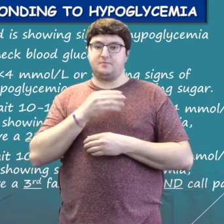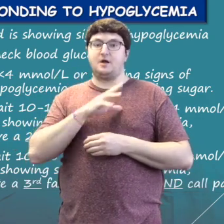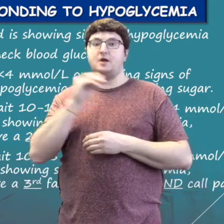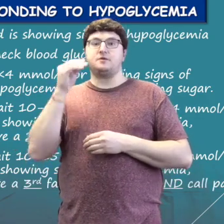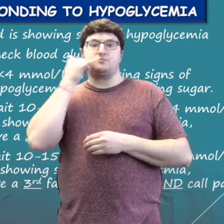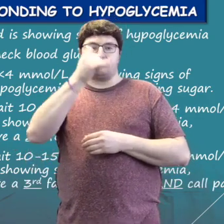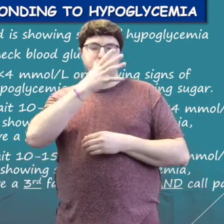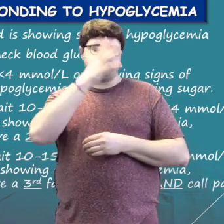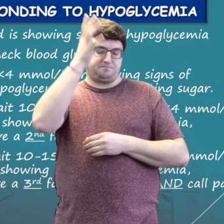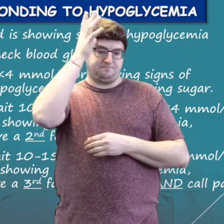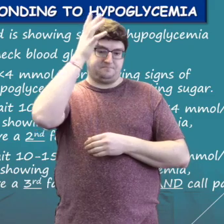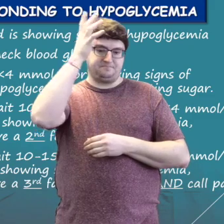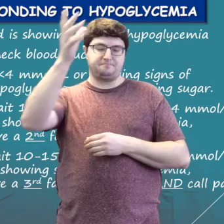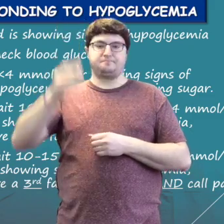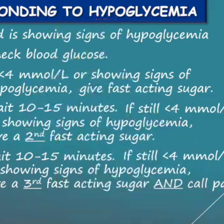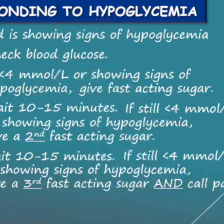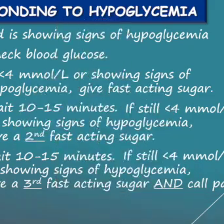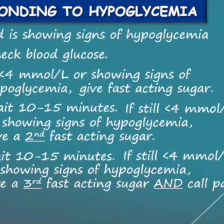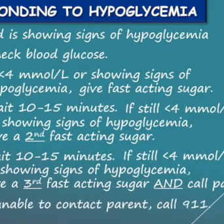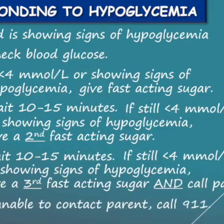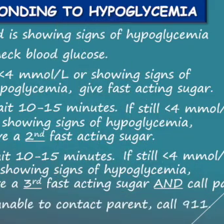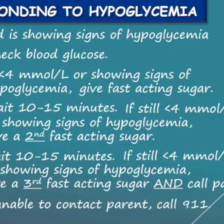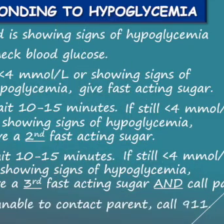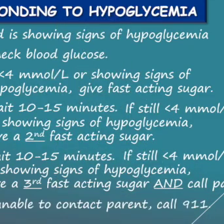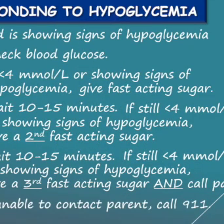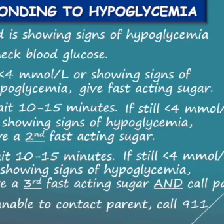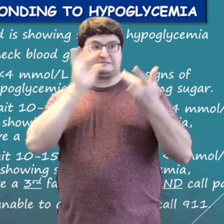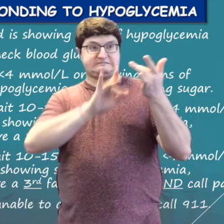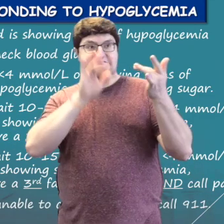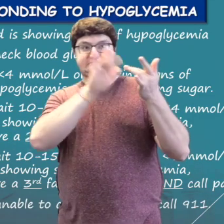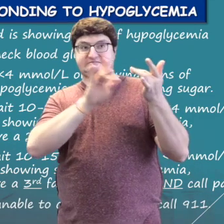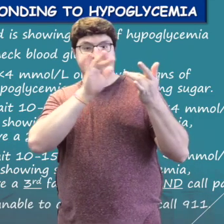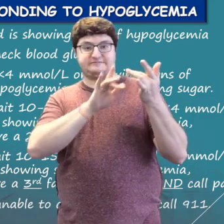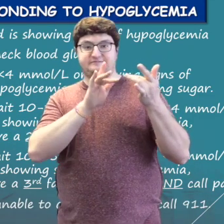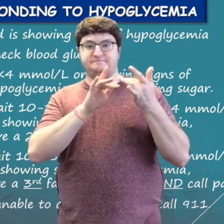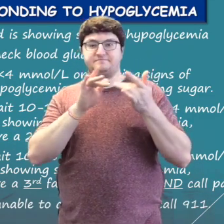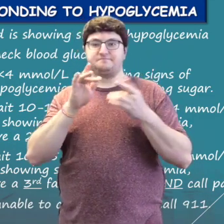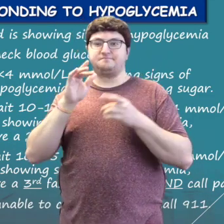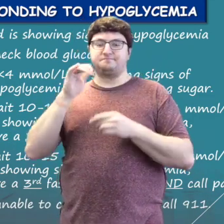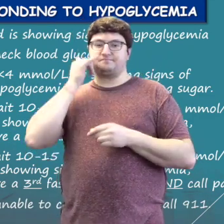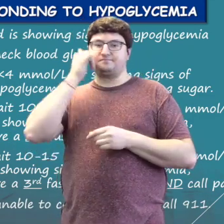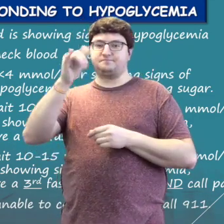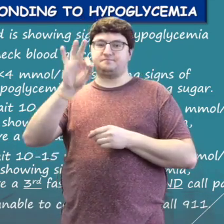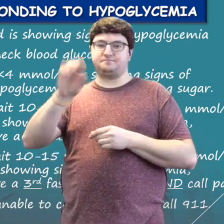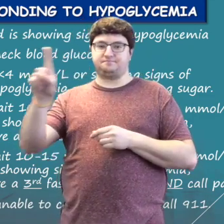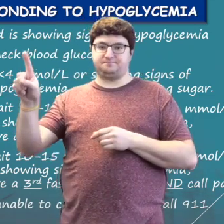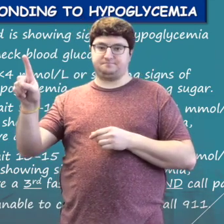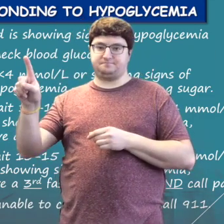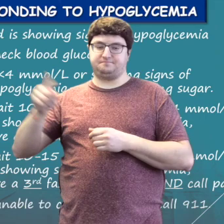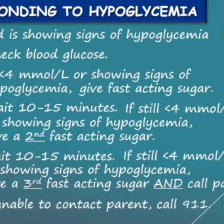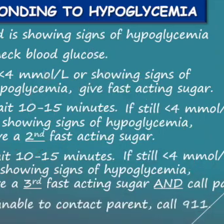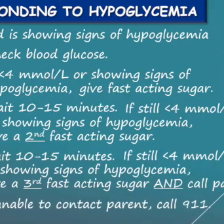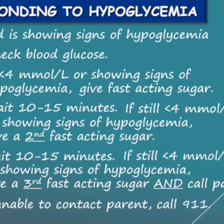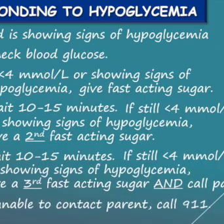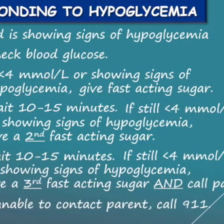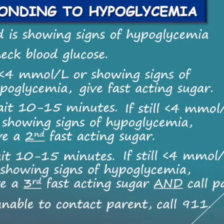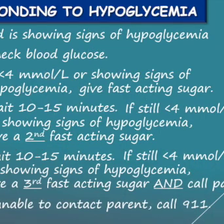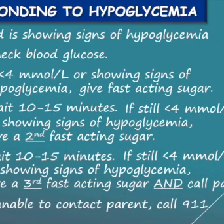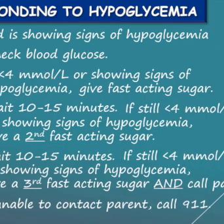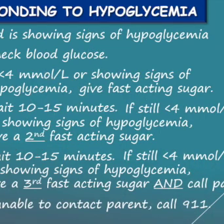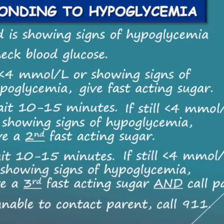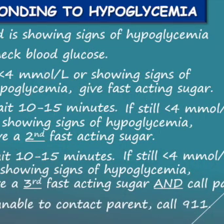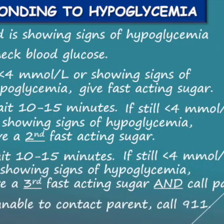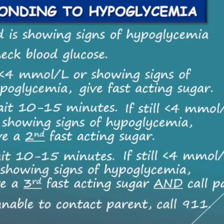and call their parent. If you are unable to contact the parent, call 911.